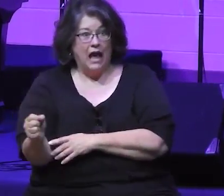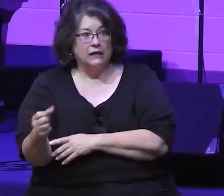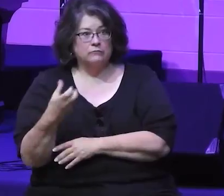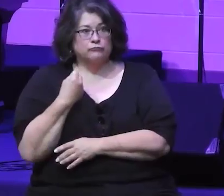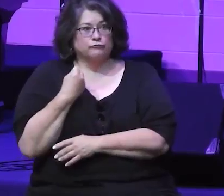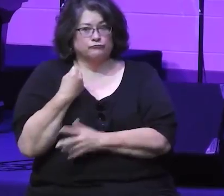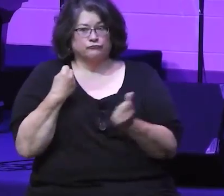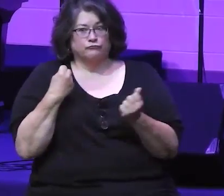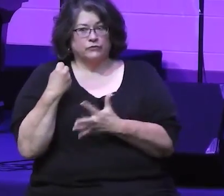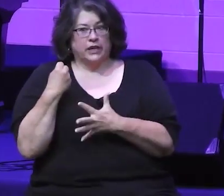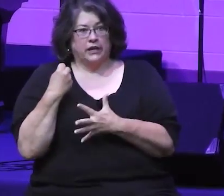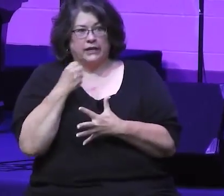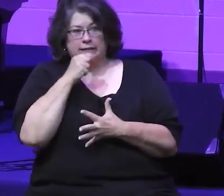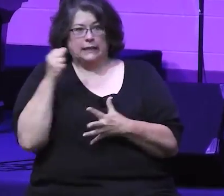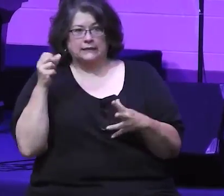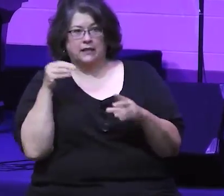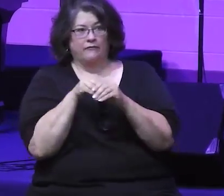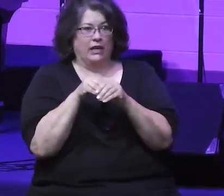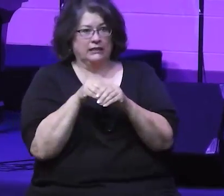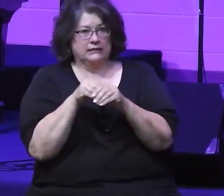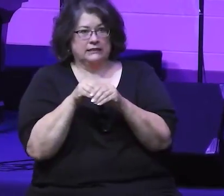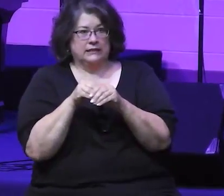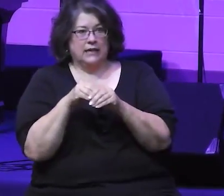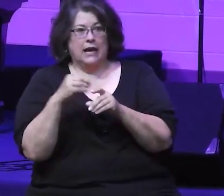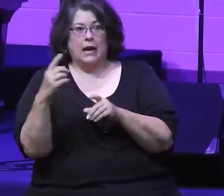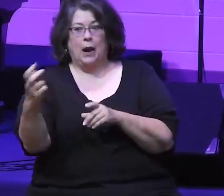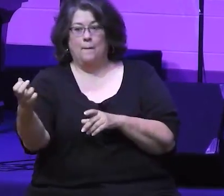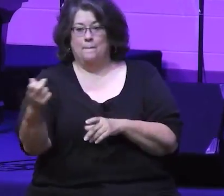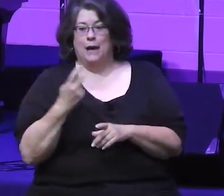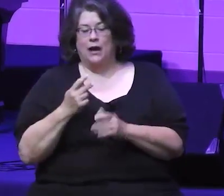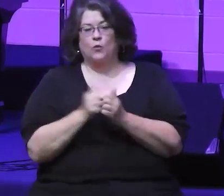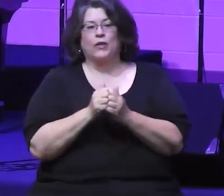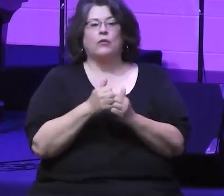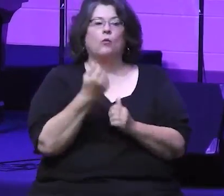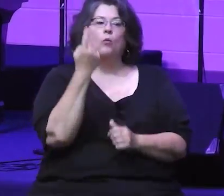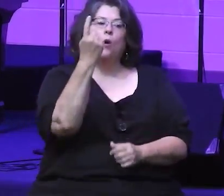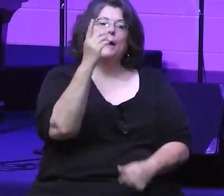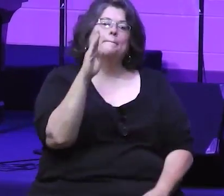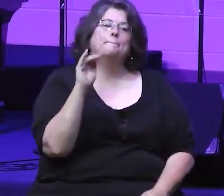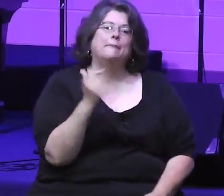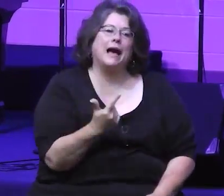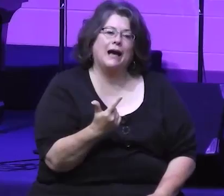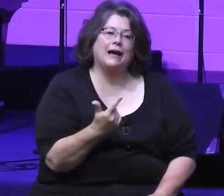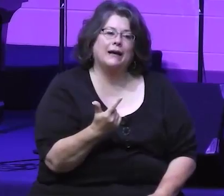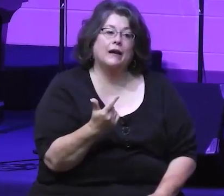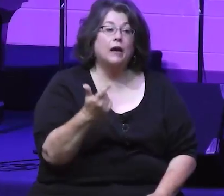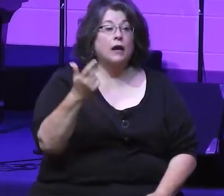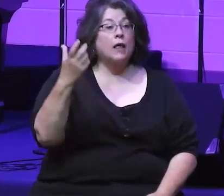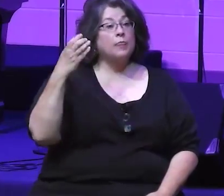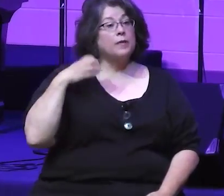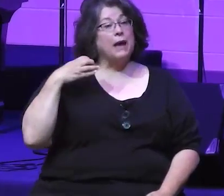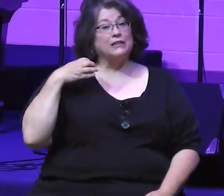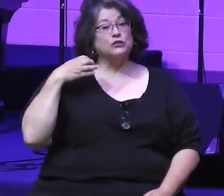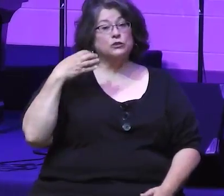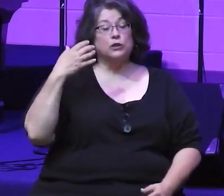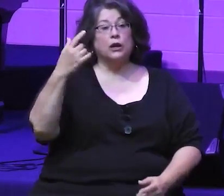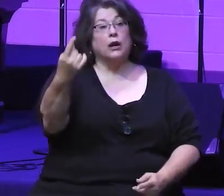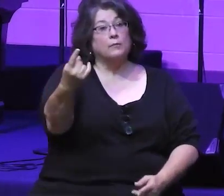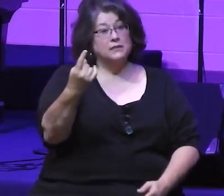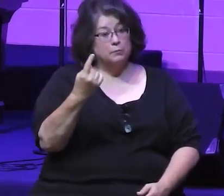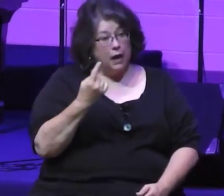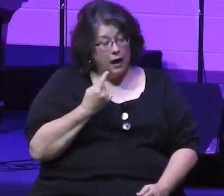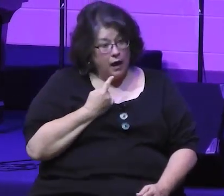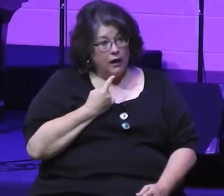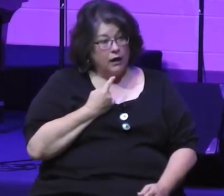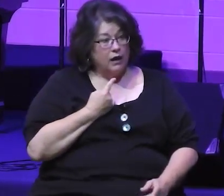1 bag, doesn't invest, returns the 1 bag. When the master returns, the ones that have taken